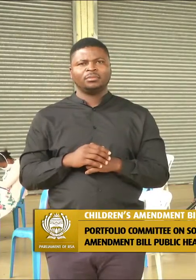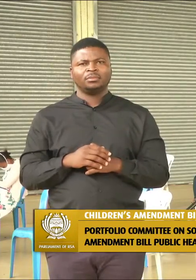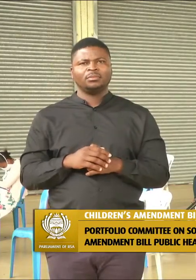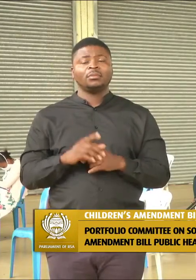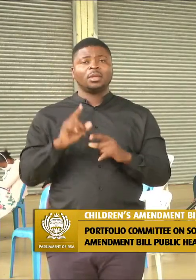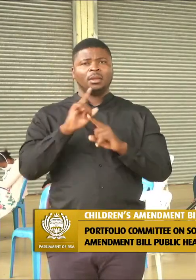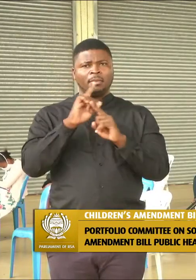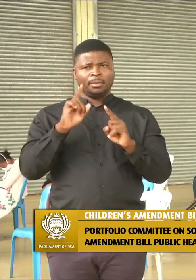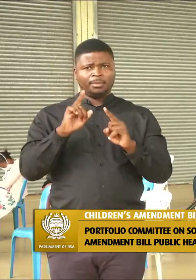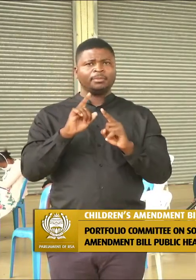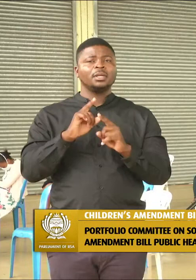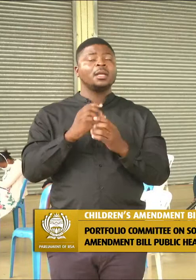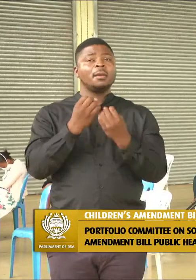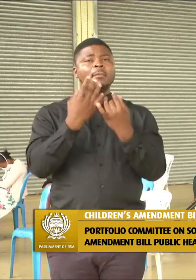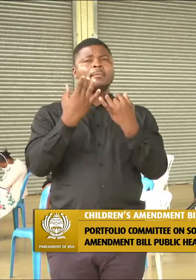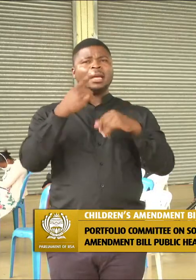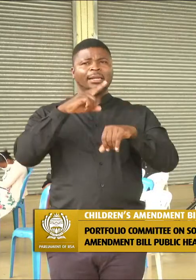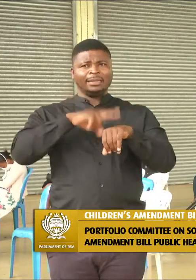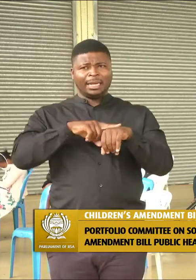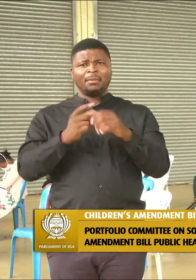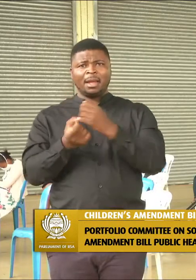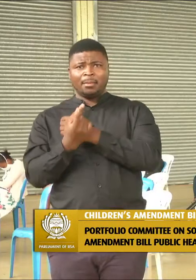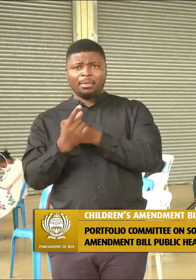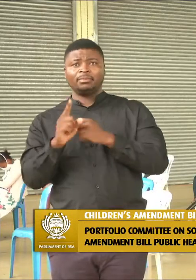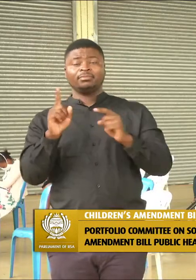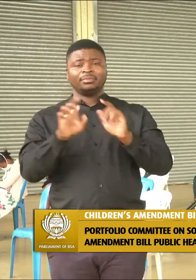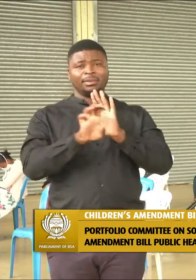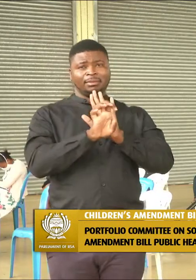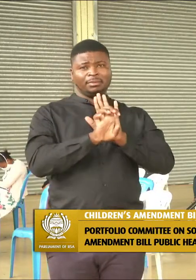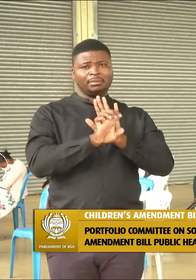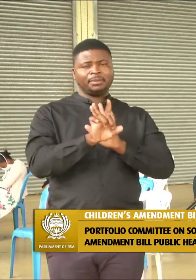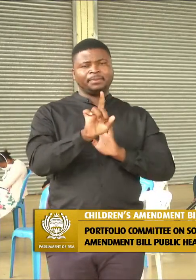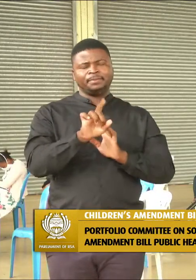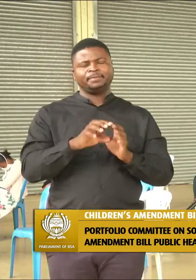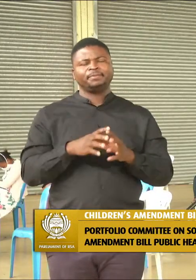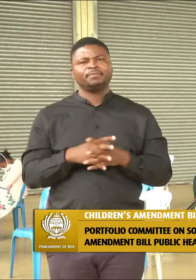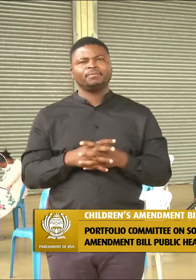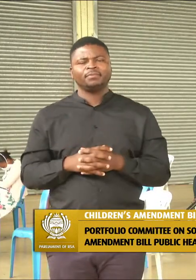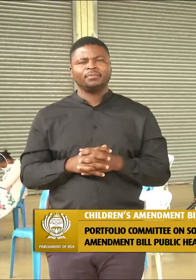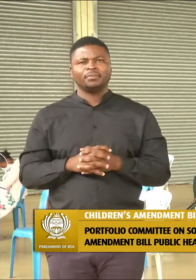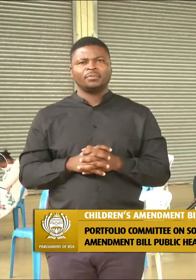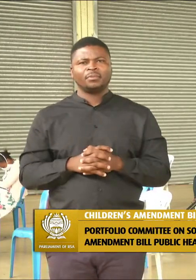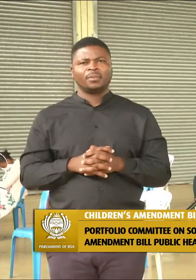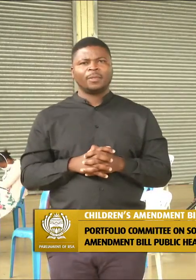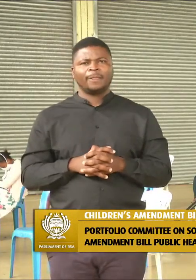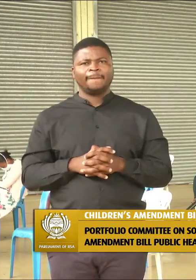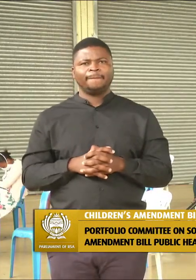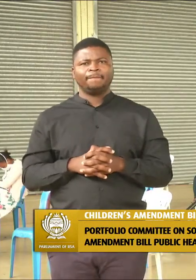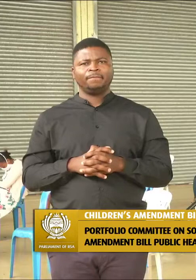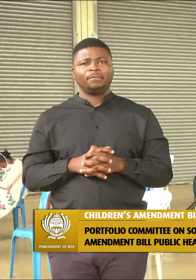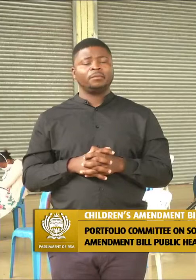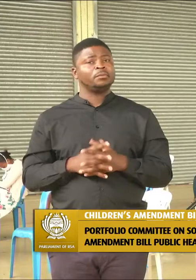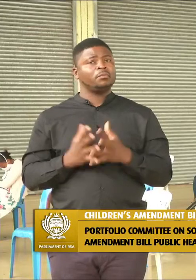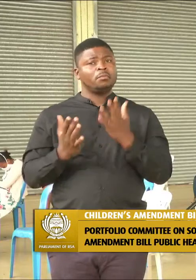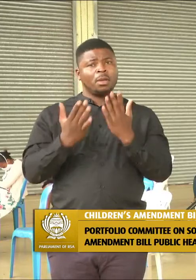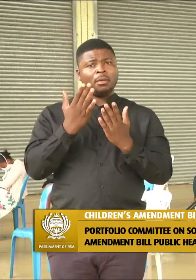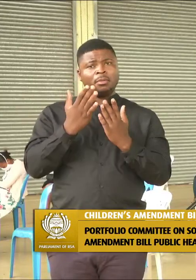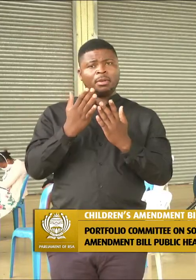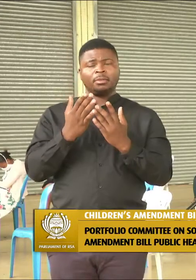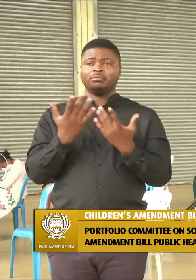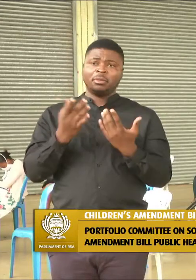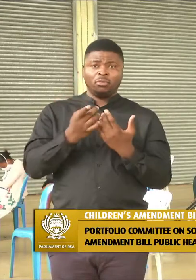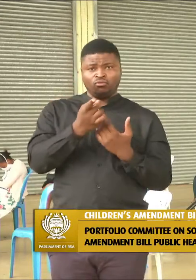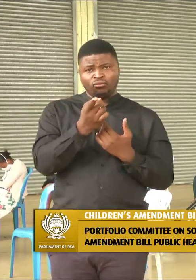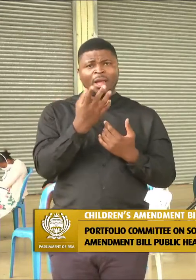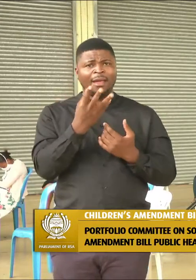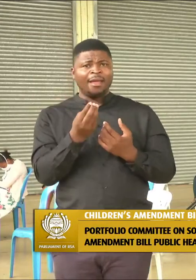analogy here, Ngizokwenza umzekelo la ezikhathini eziningi. if you have a child